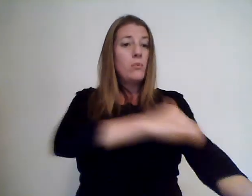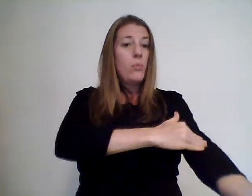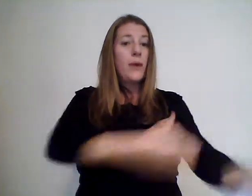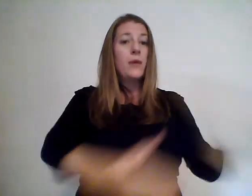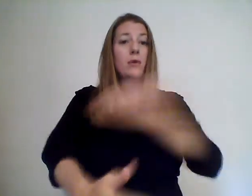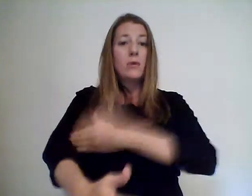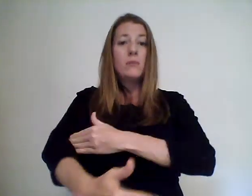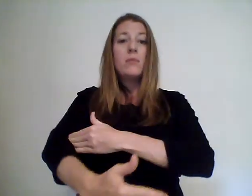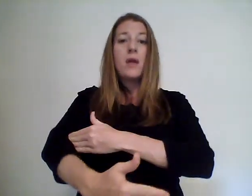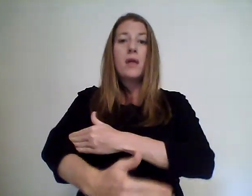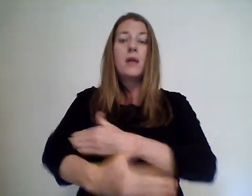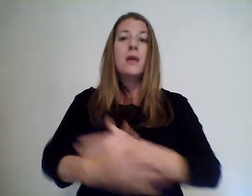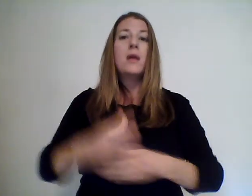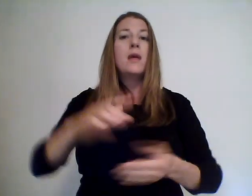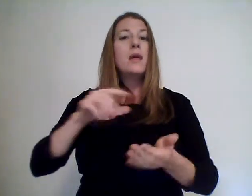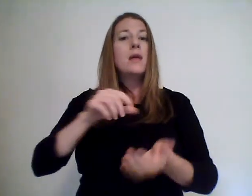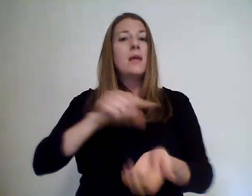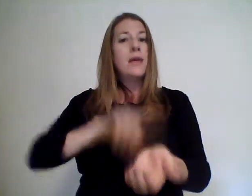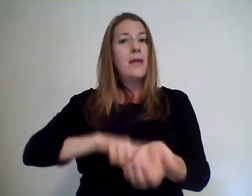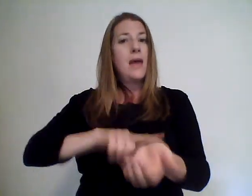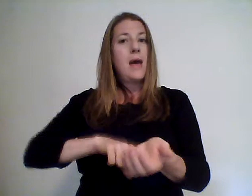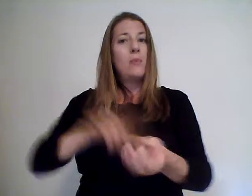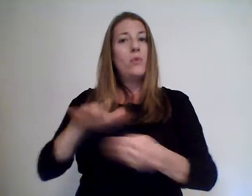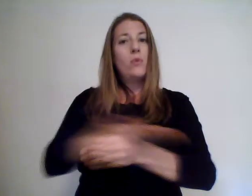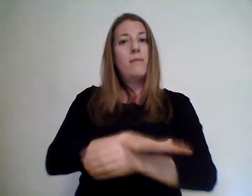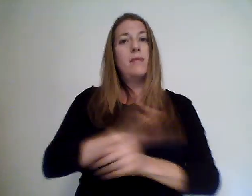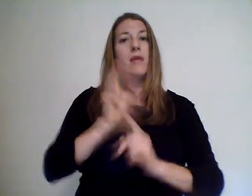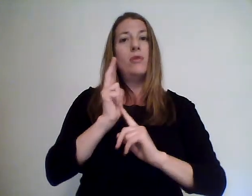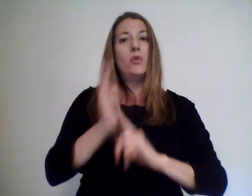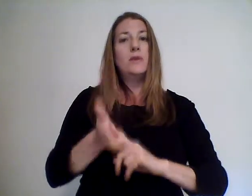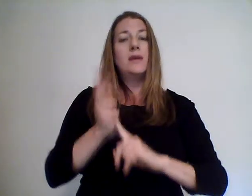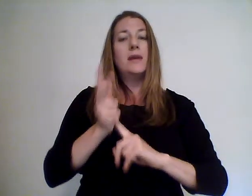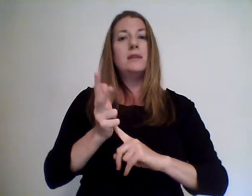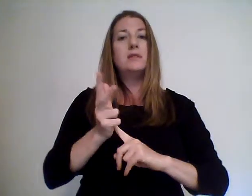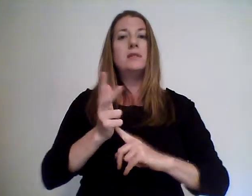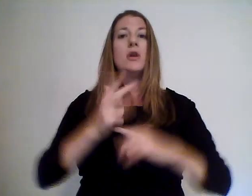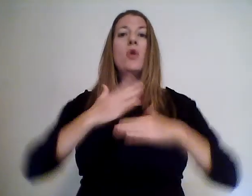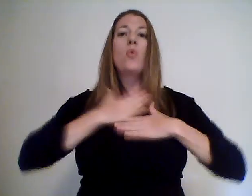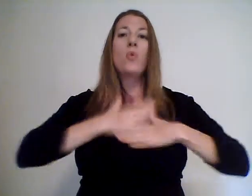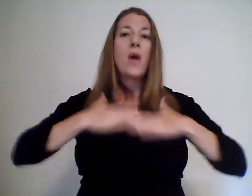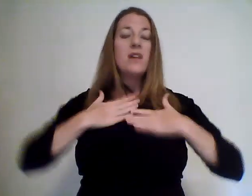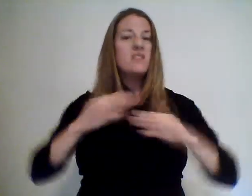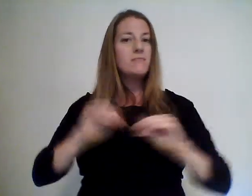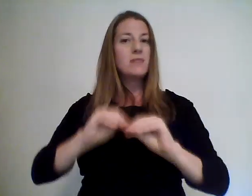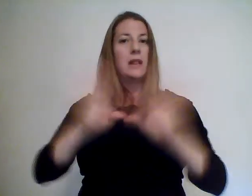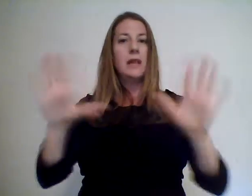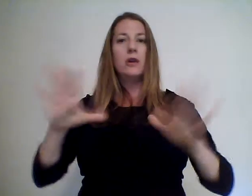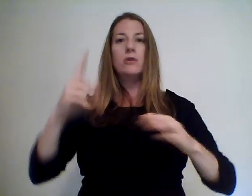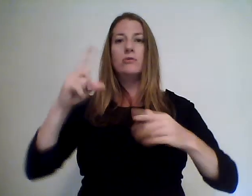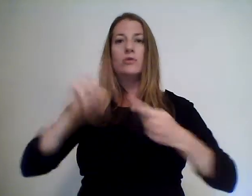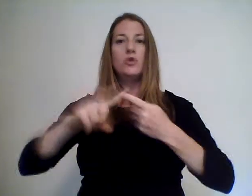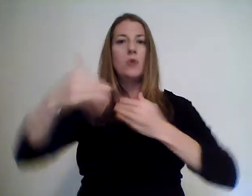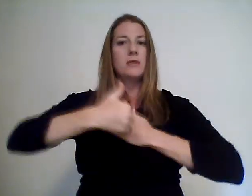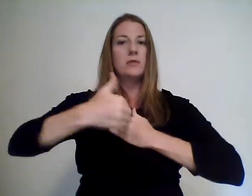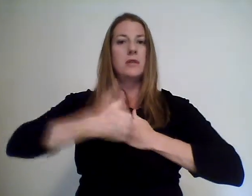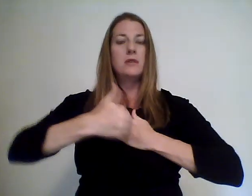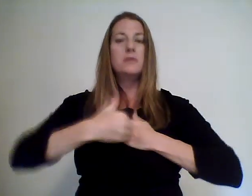bilaterally. Capillary refill of 3 seconds. RESP, chest clear to auscultation. Good air entry